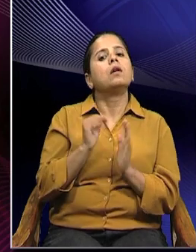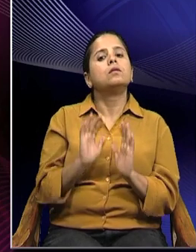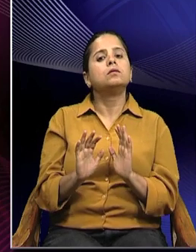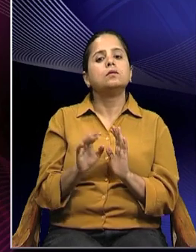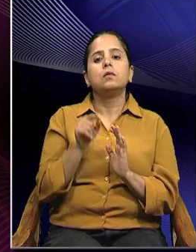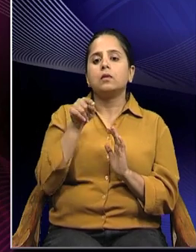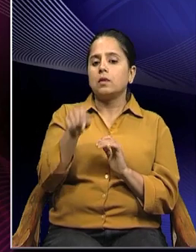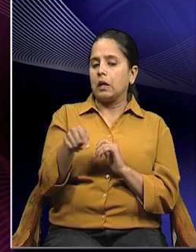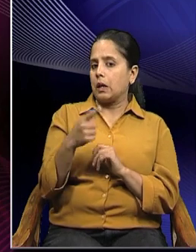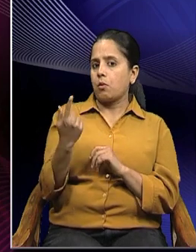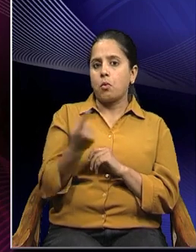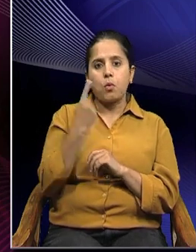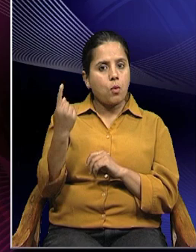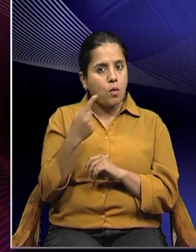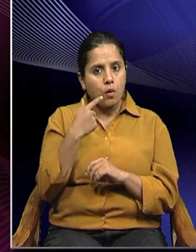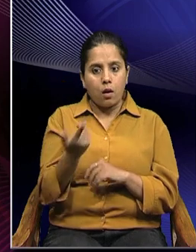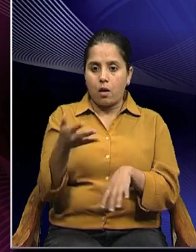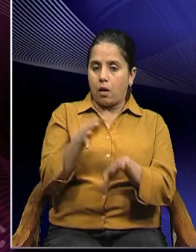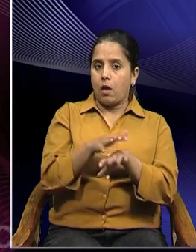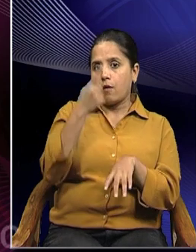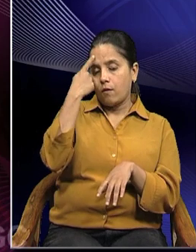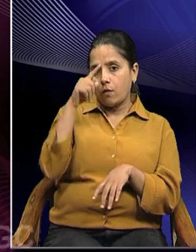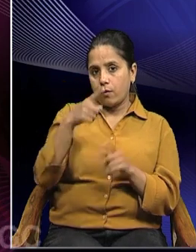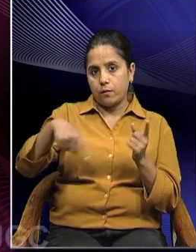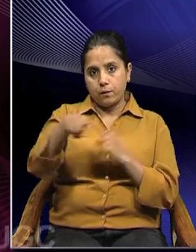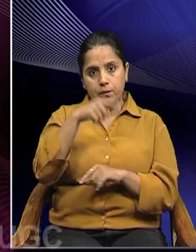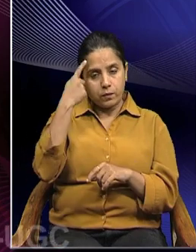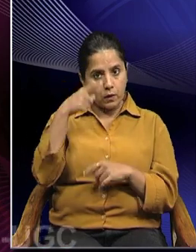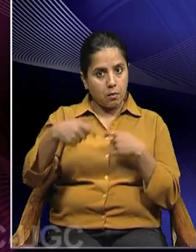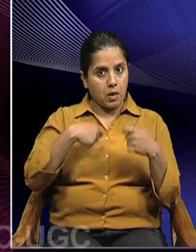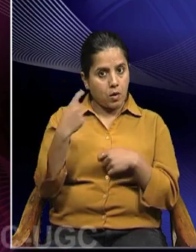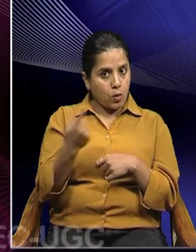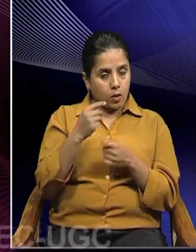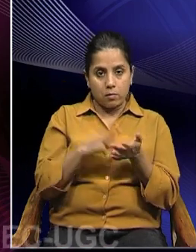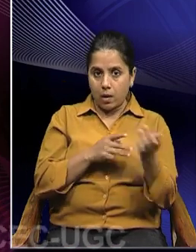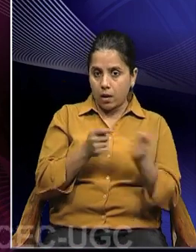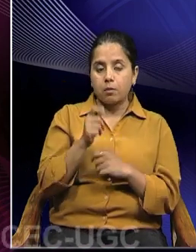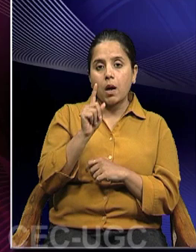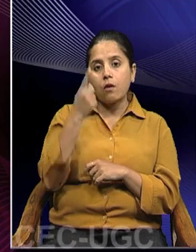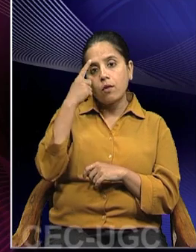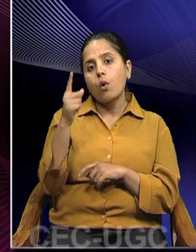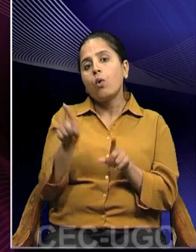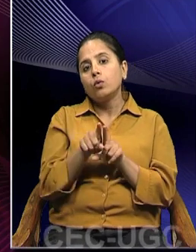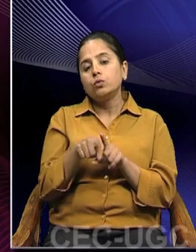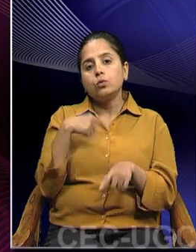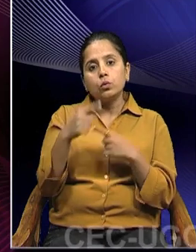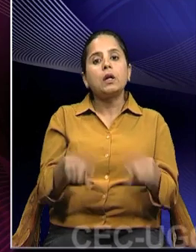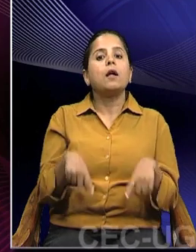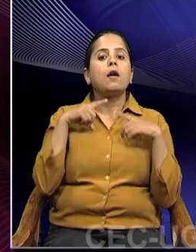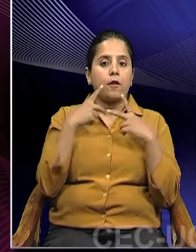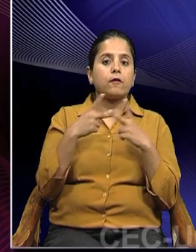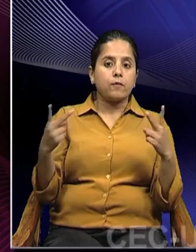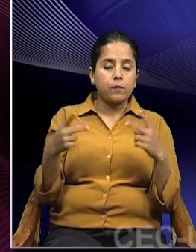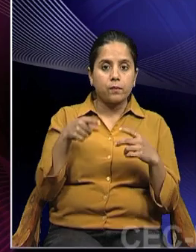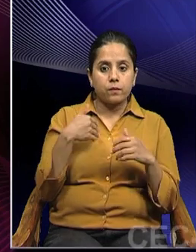is not only being applicable for, it is not only applicable for business management, but also for our routine life. Even